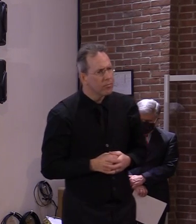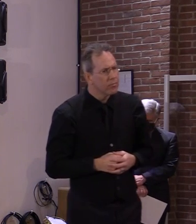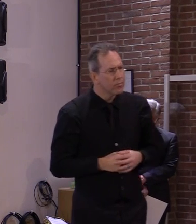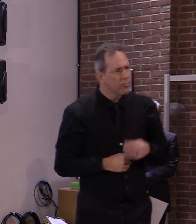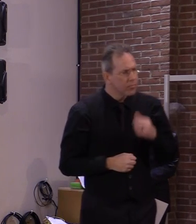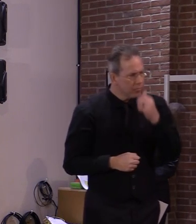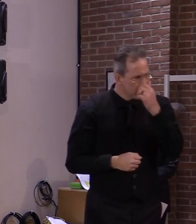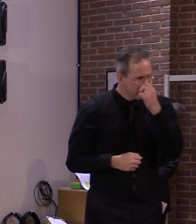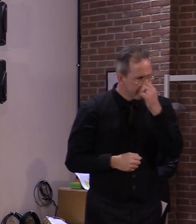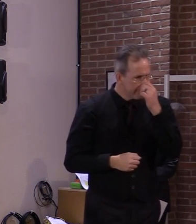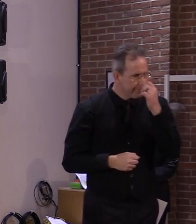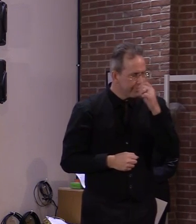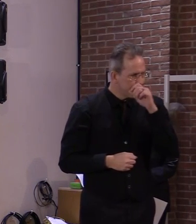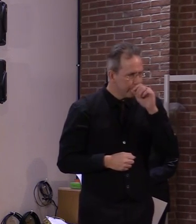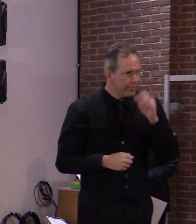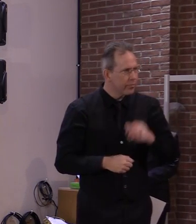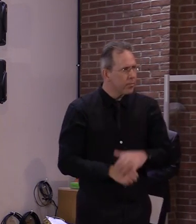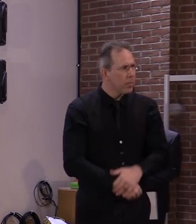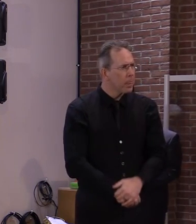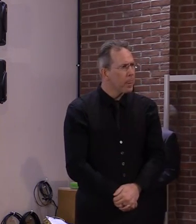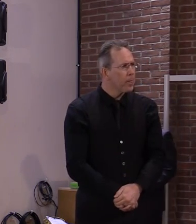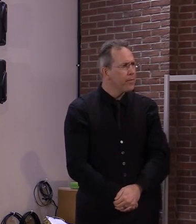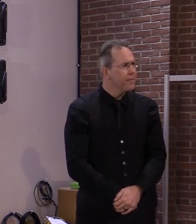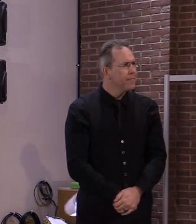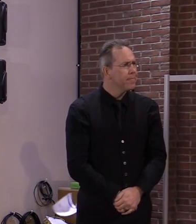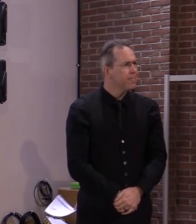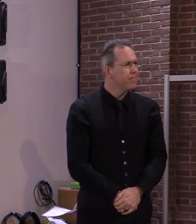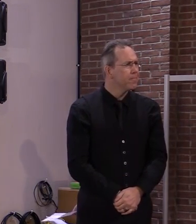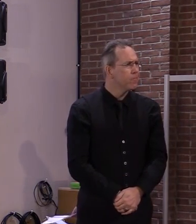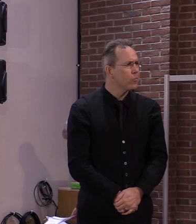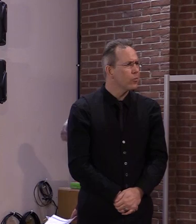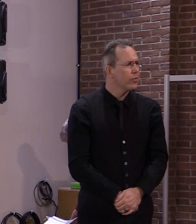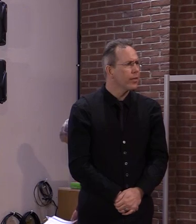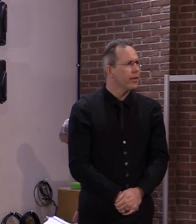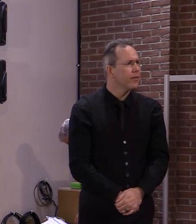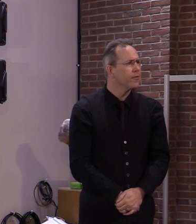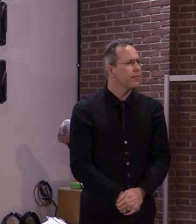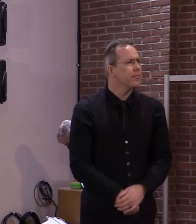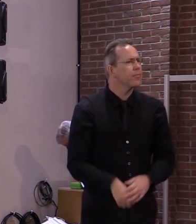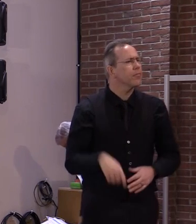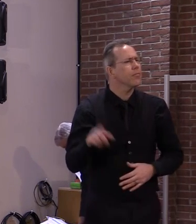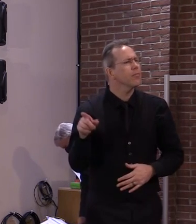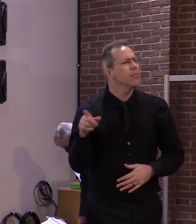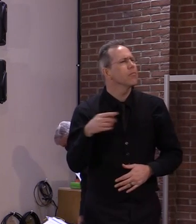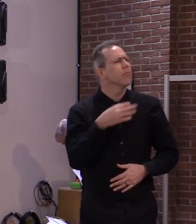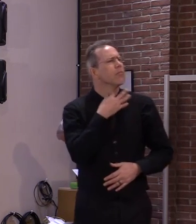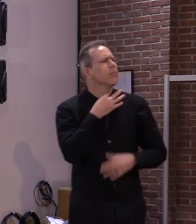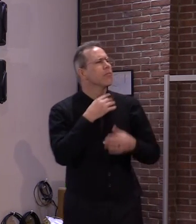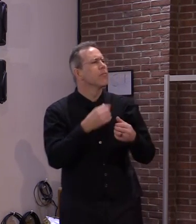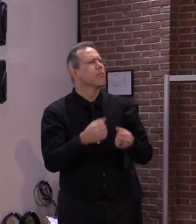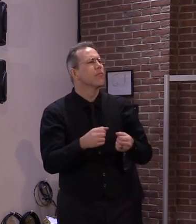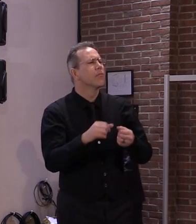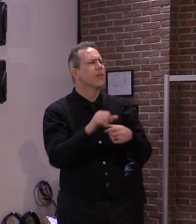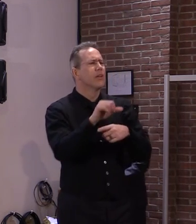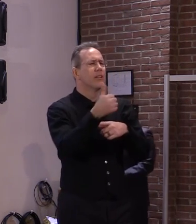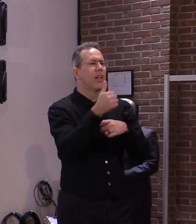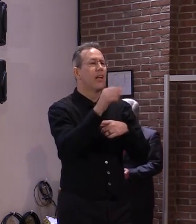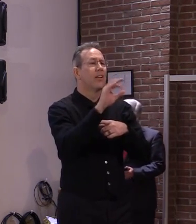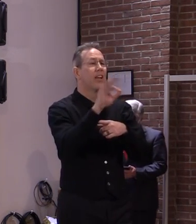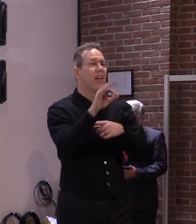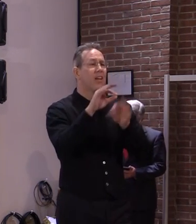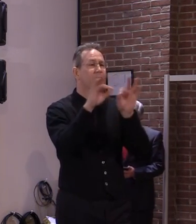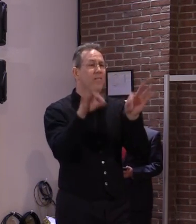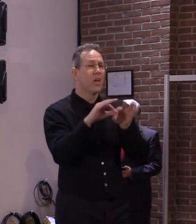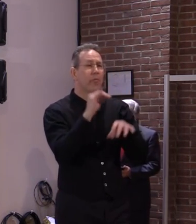The number of 1099 forms that have been mailed to the state from the recall thus far? Mailed